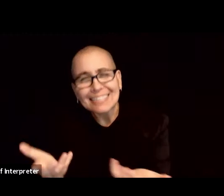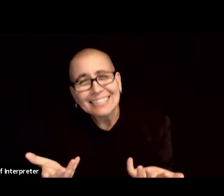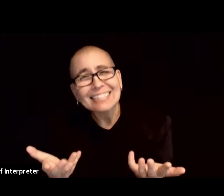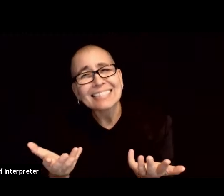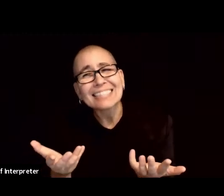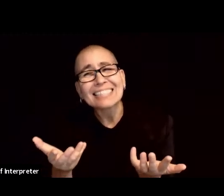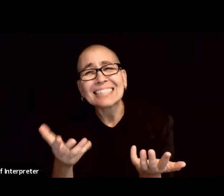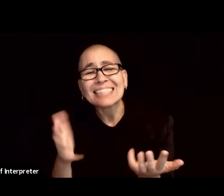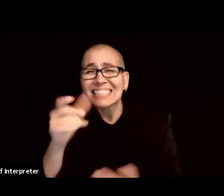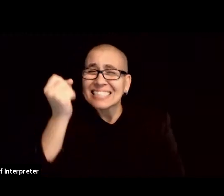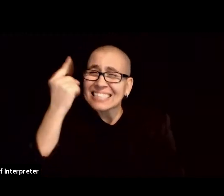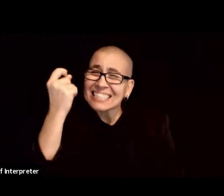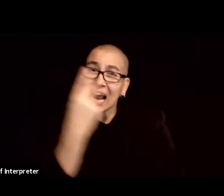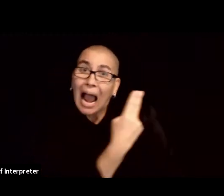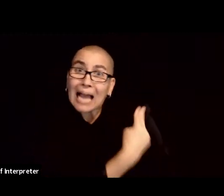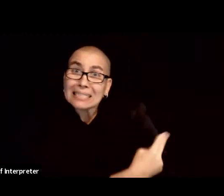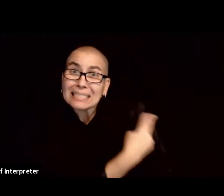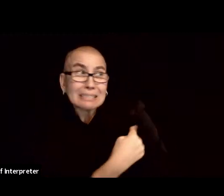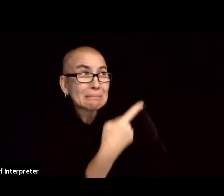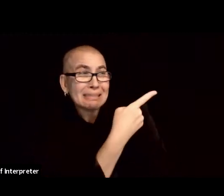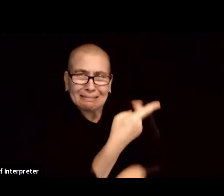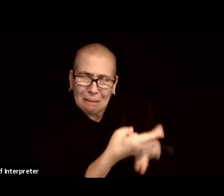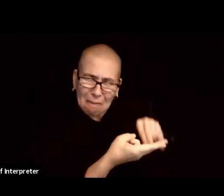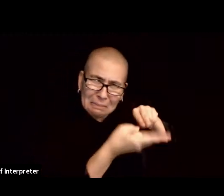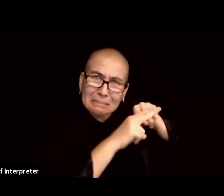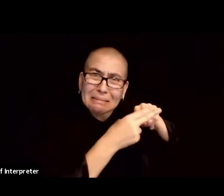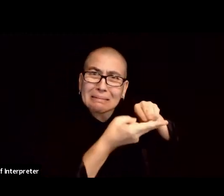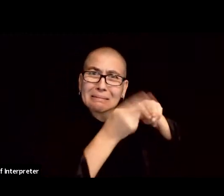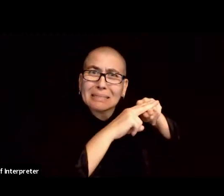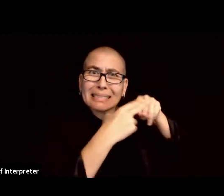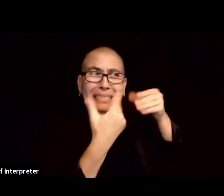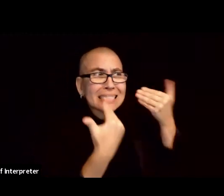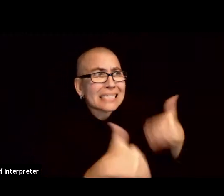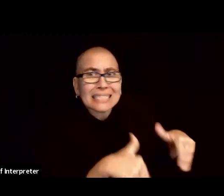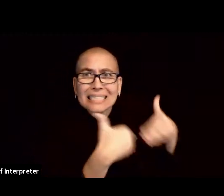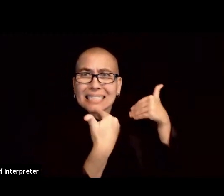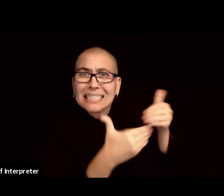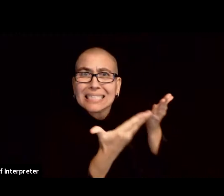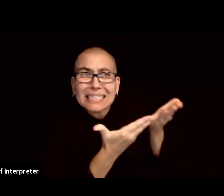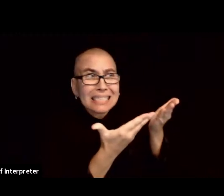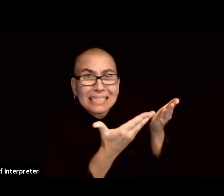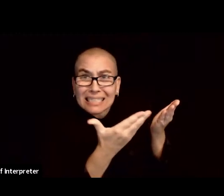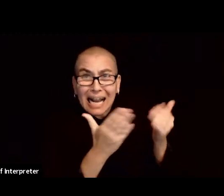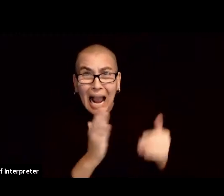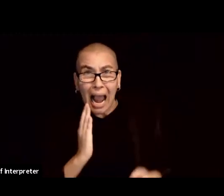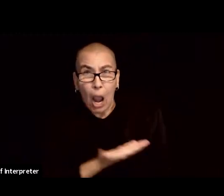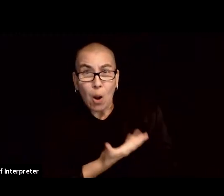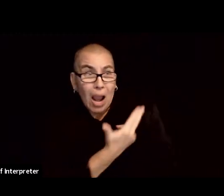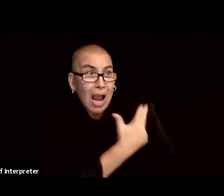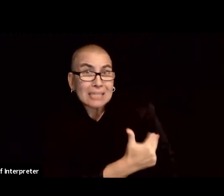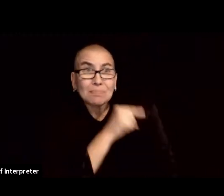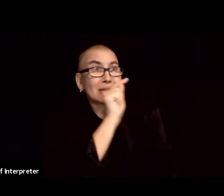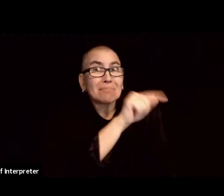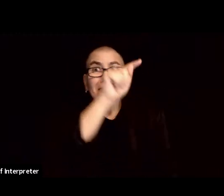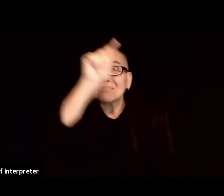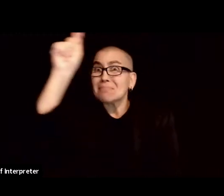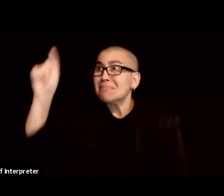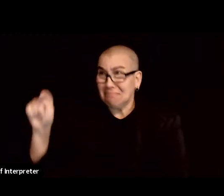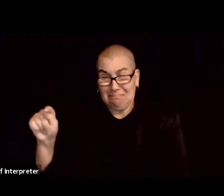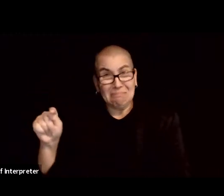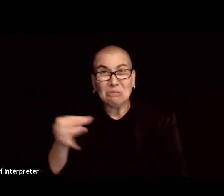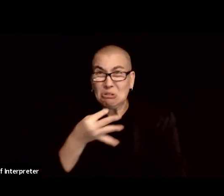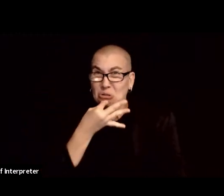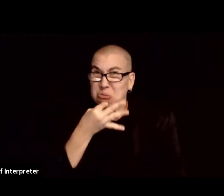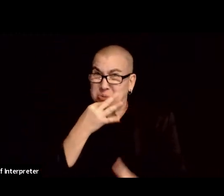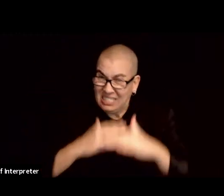our hospital capacity is holding up. It can change quite quickly, and can change likely due to staff shortages, as we